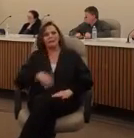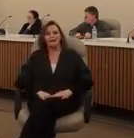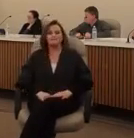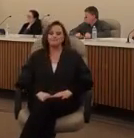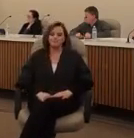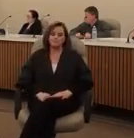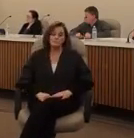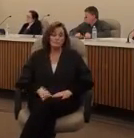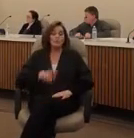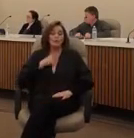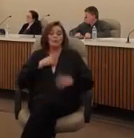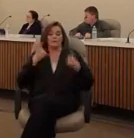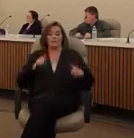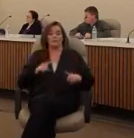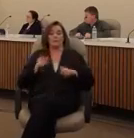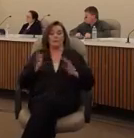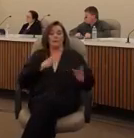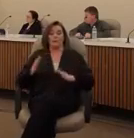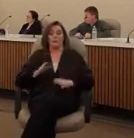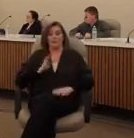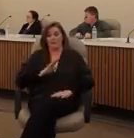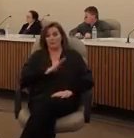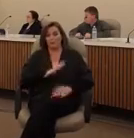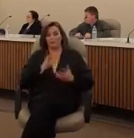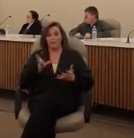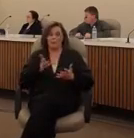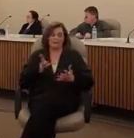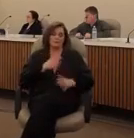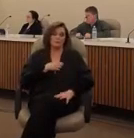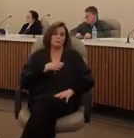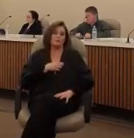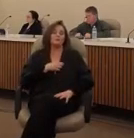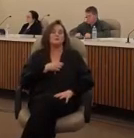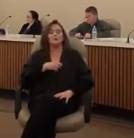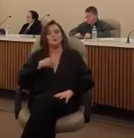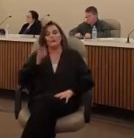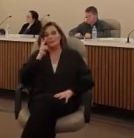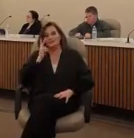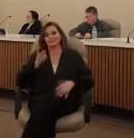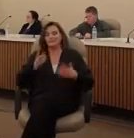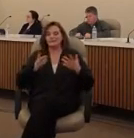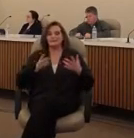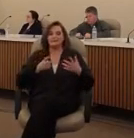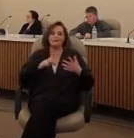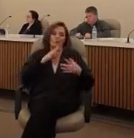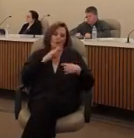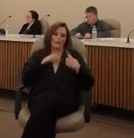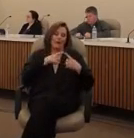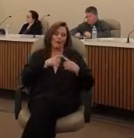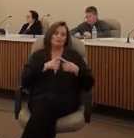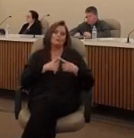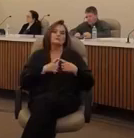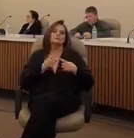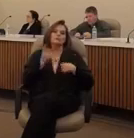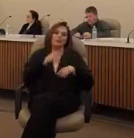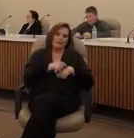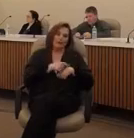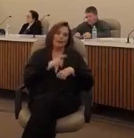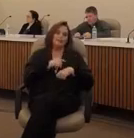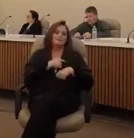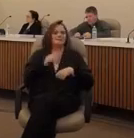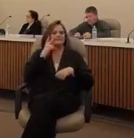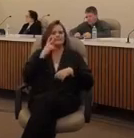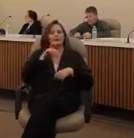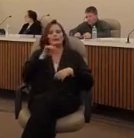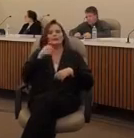and if during the planning board process, the planning board wants to look at the screening or the, other types of ways that we can They're going to